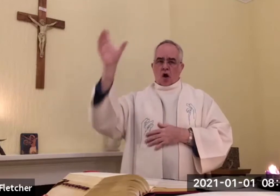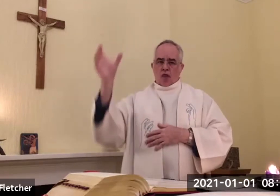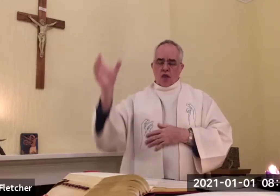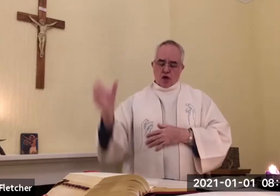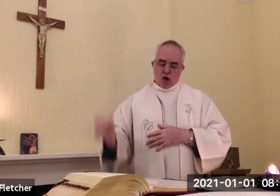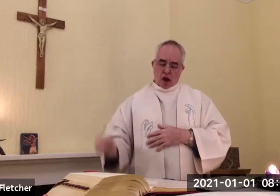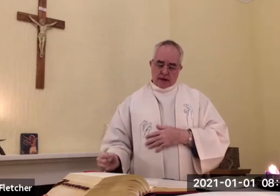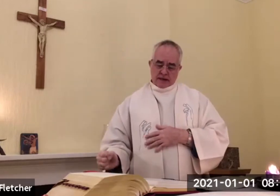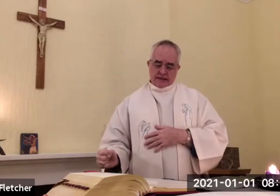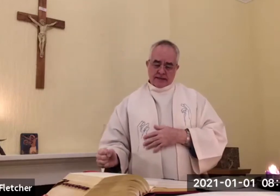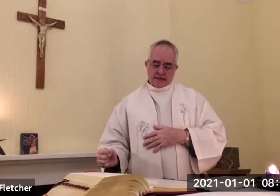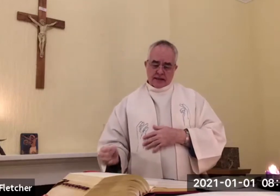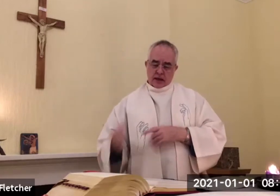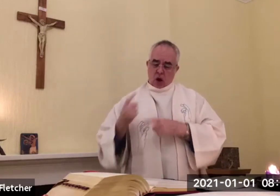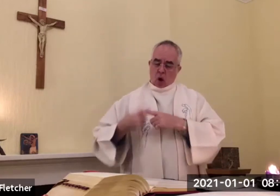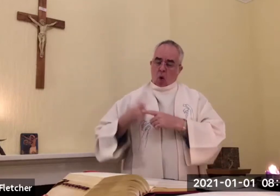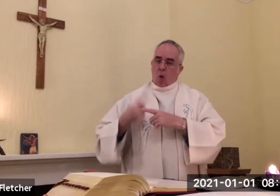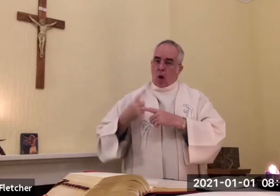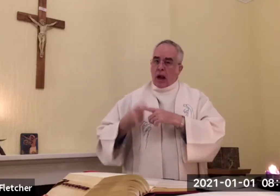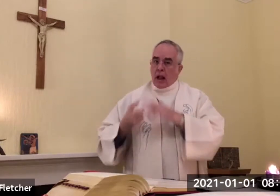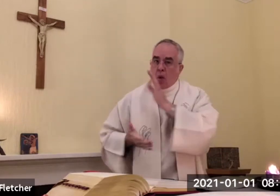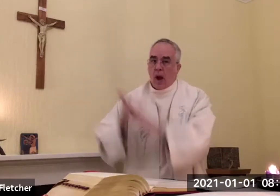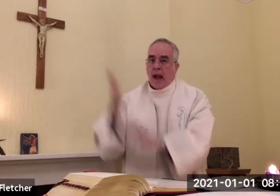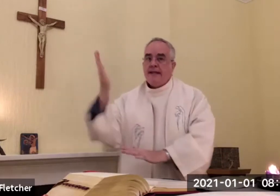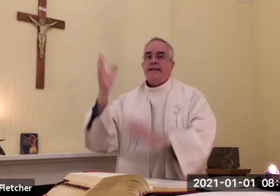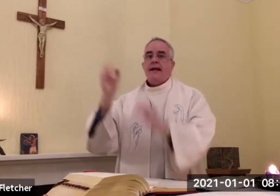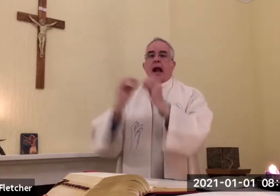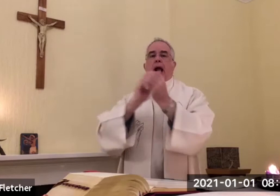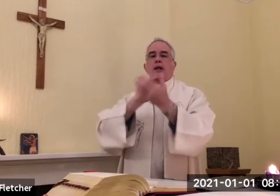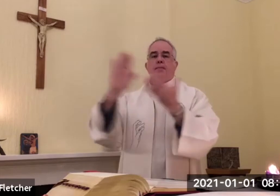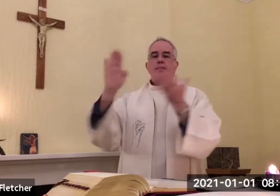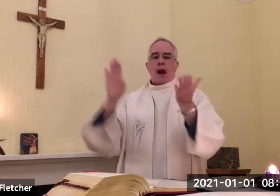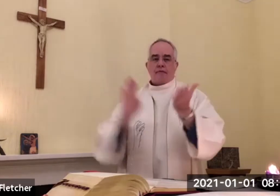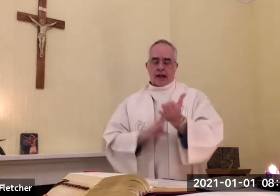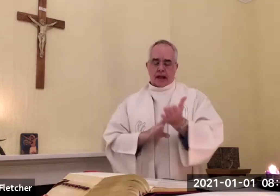The shepherds quickly went to Bethlehem.